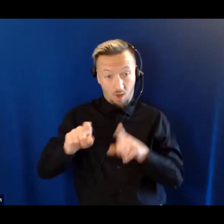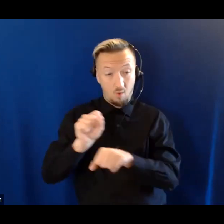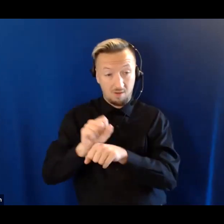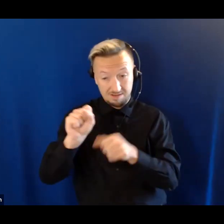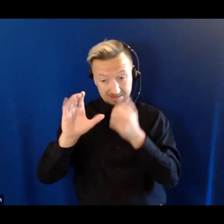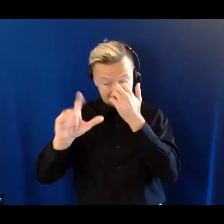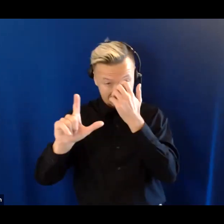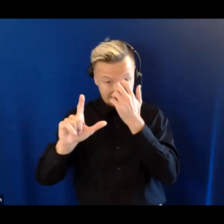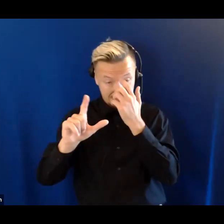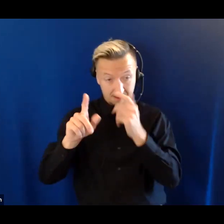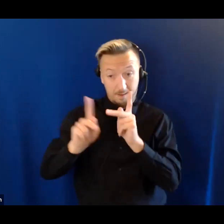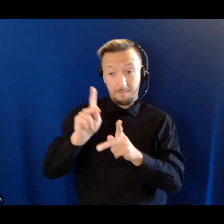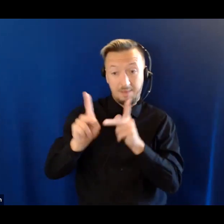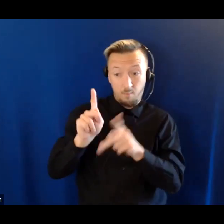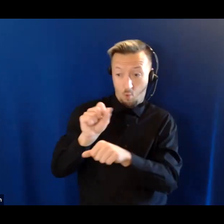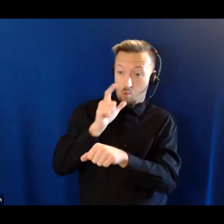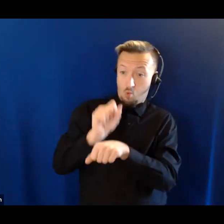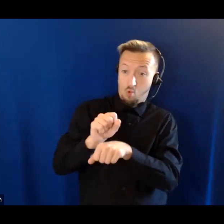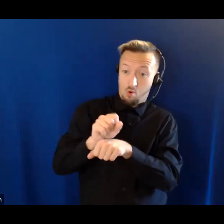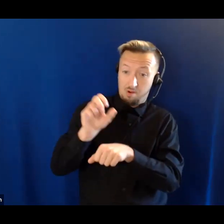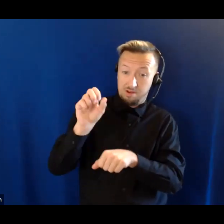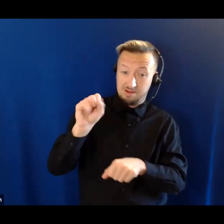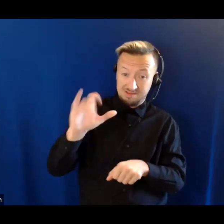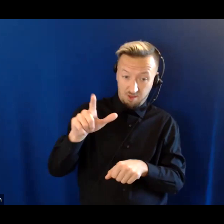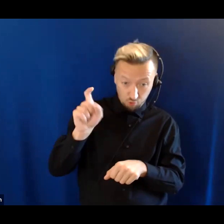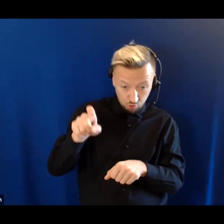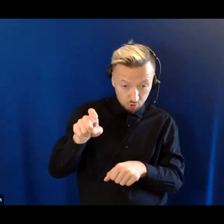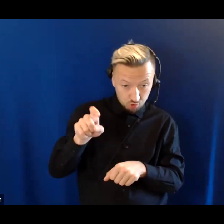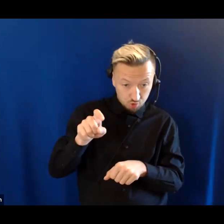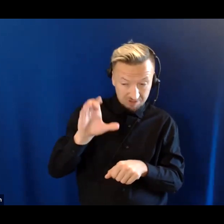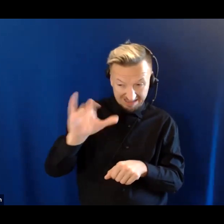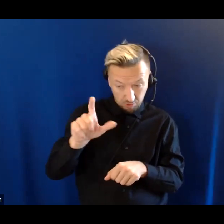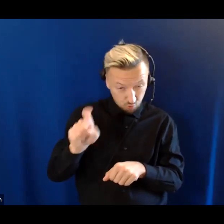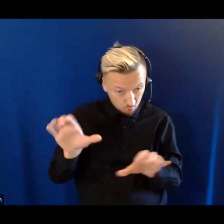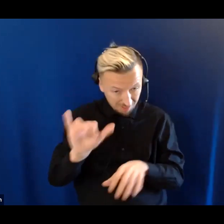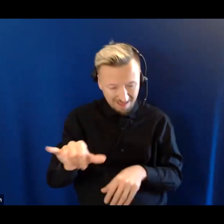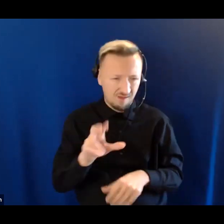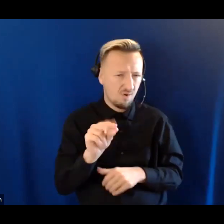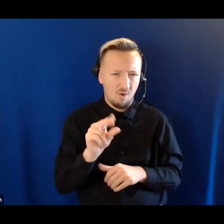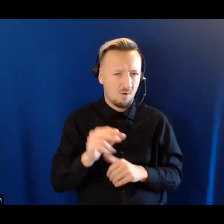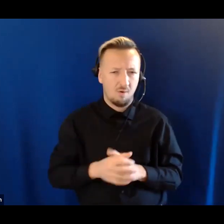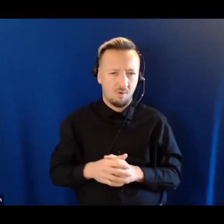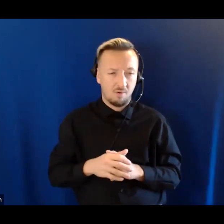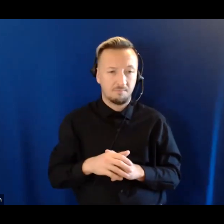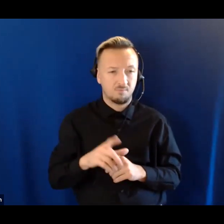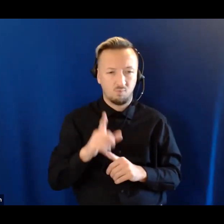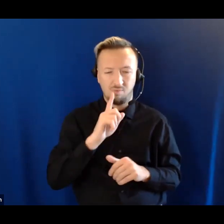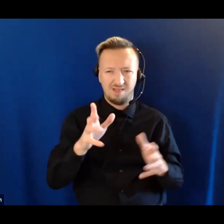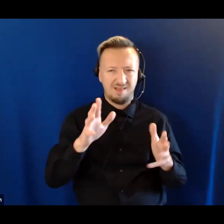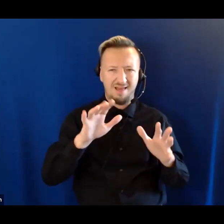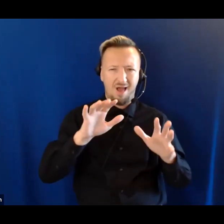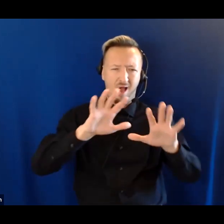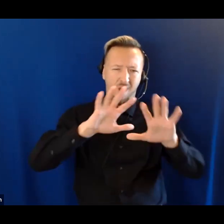that people who work at the SIL should do. So in thinking about like all of the shit, like quite frankly,